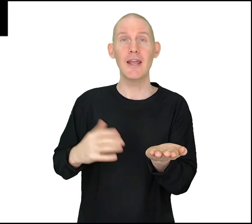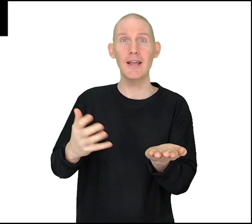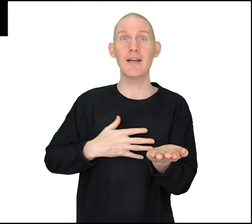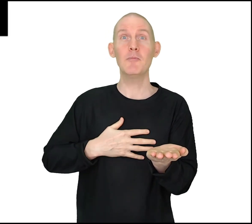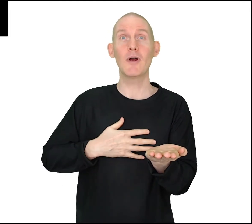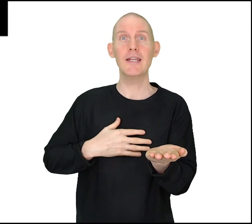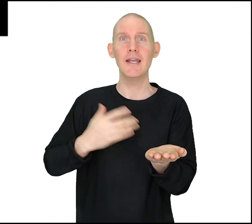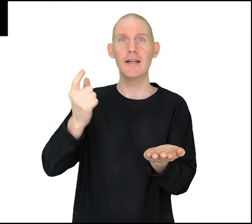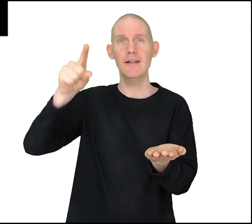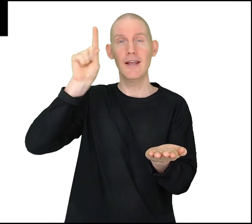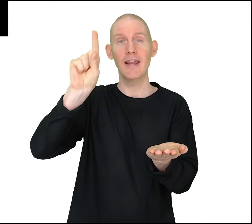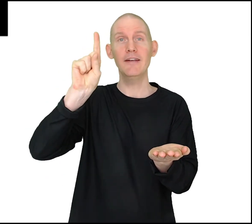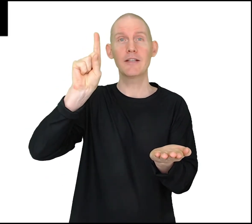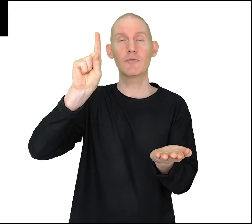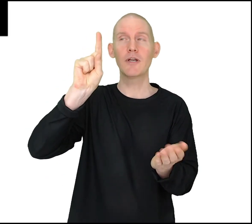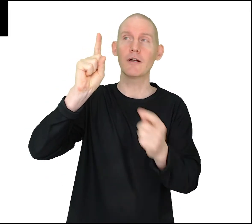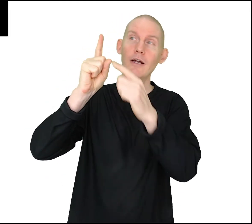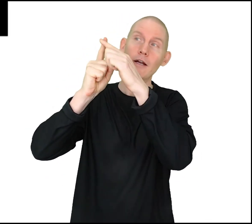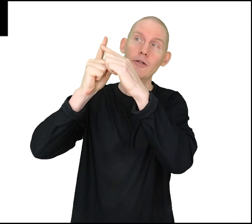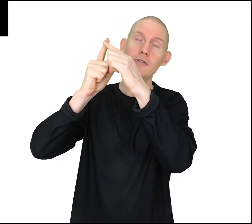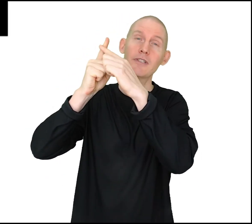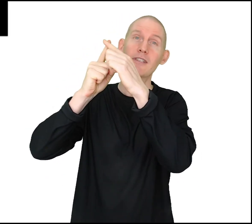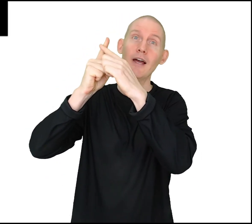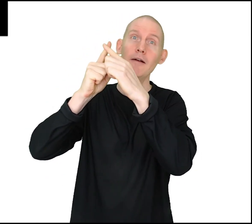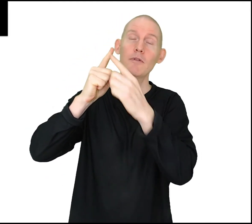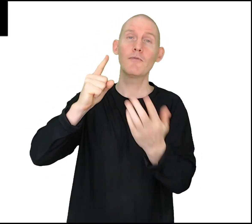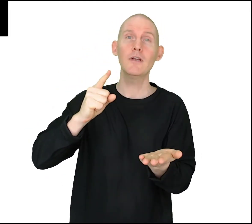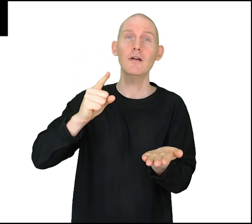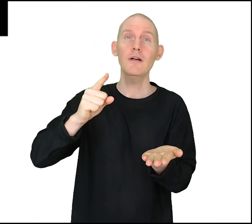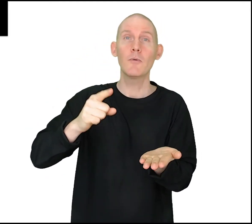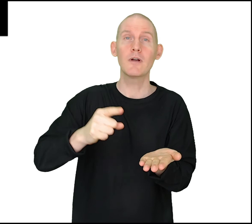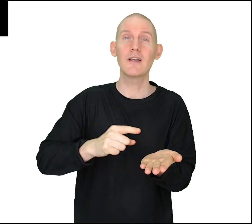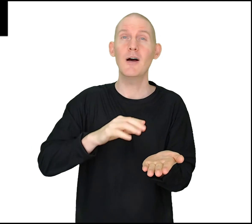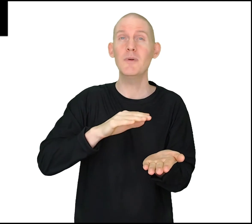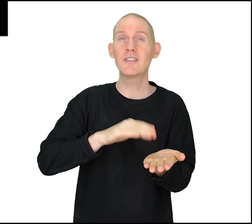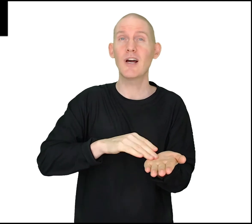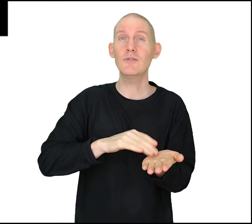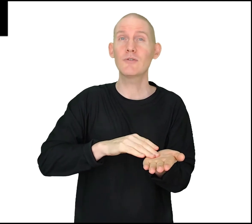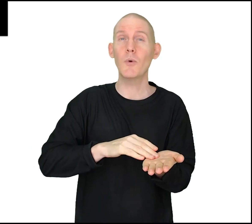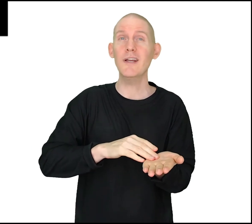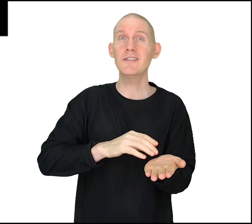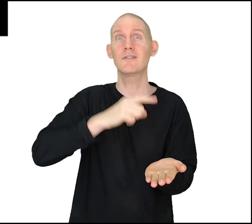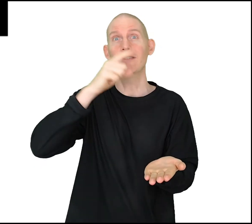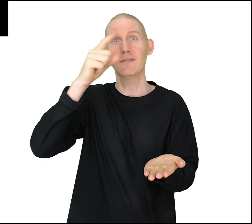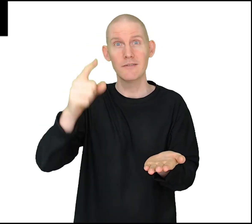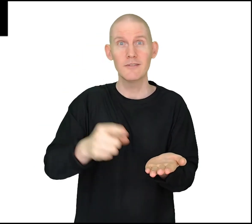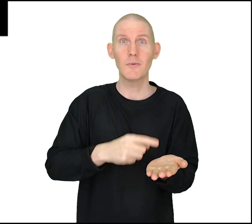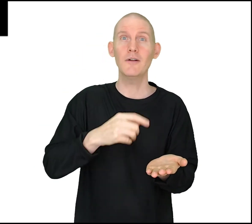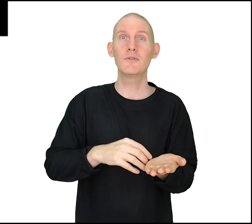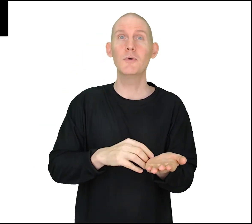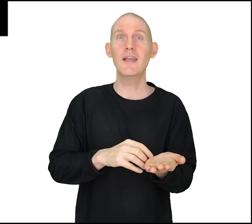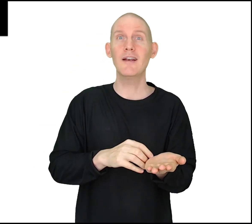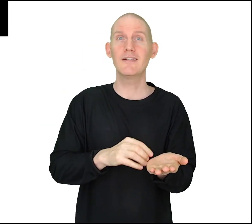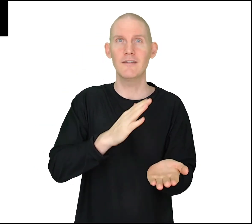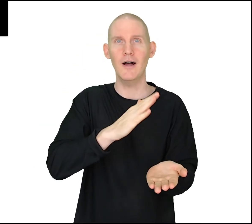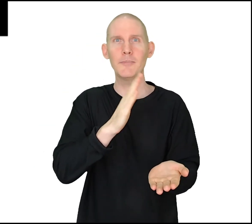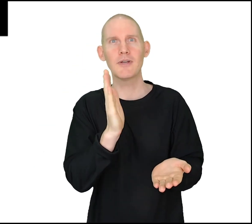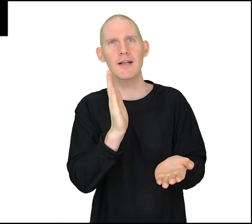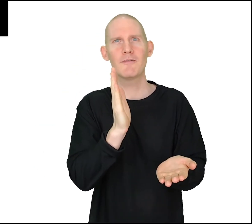I'm right-handed. Index finger. Now use the side of the finger. We're going to come and touch twice while doing that lopsided